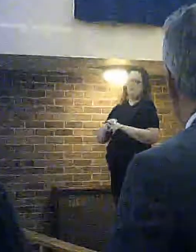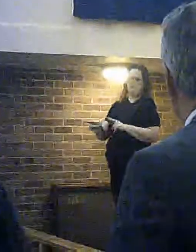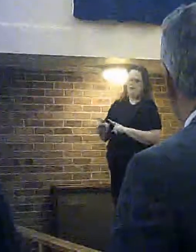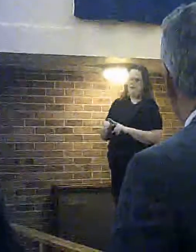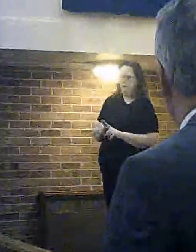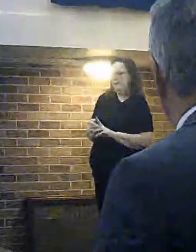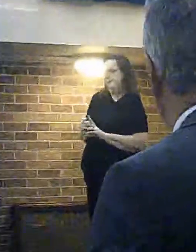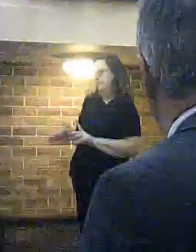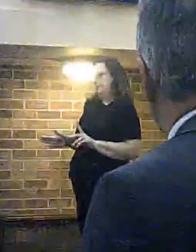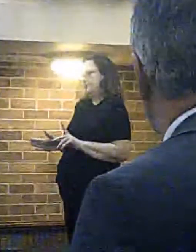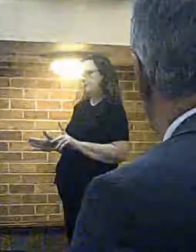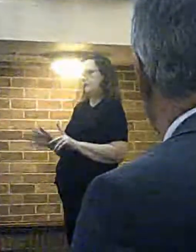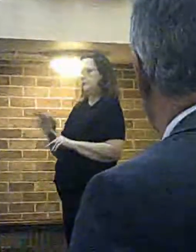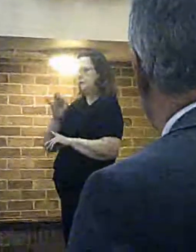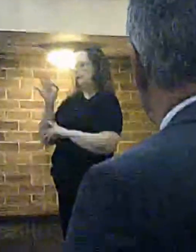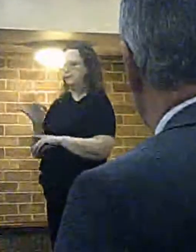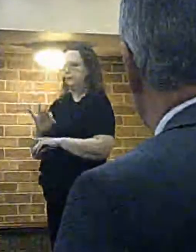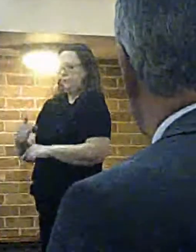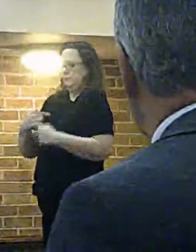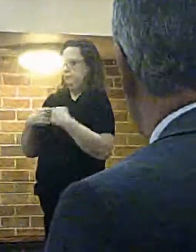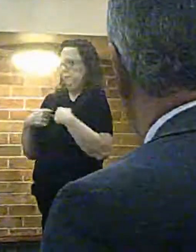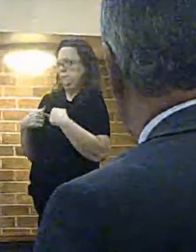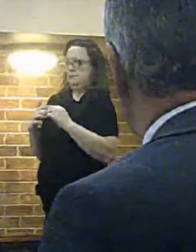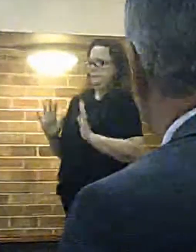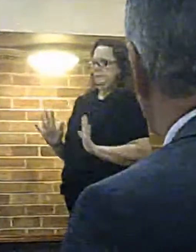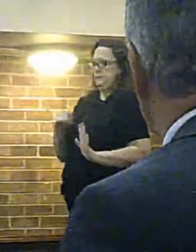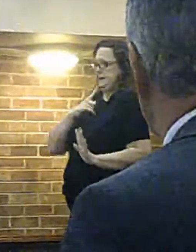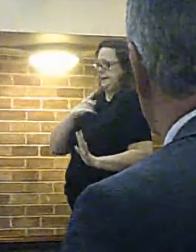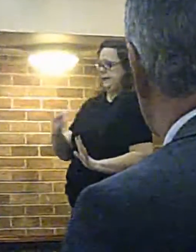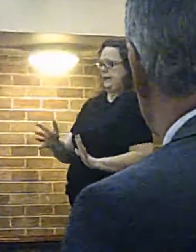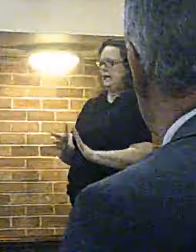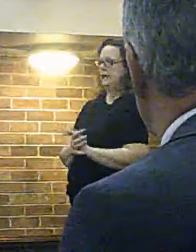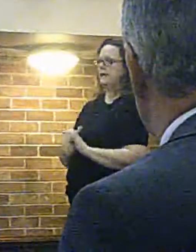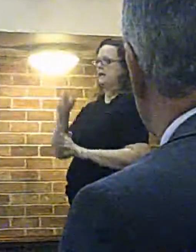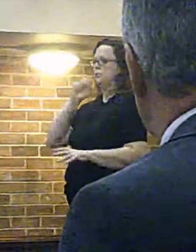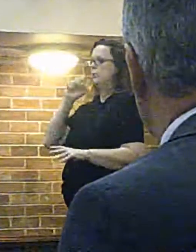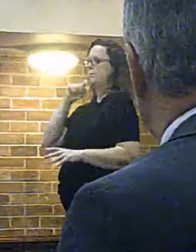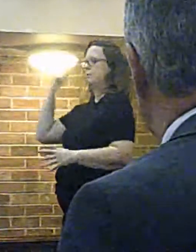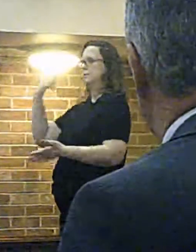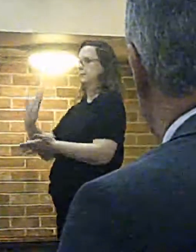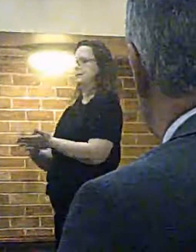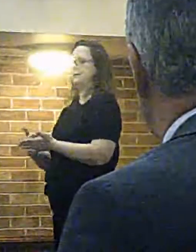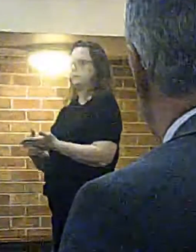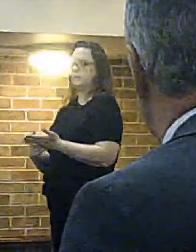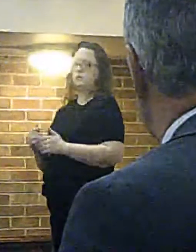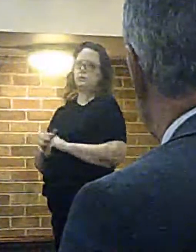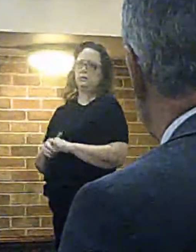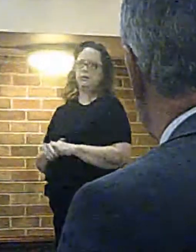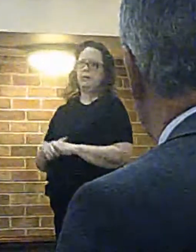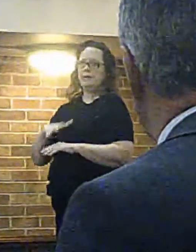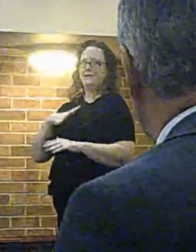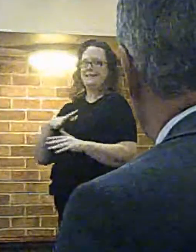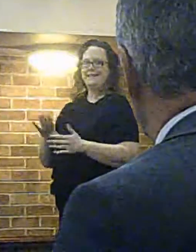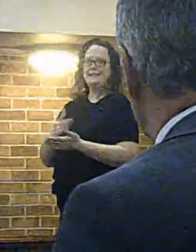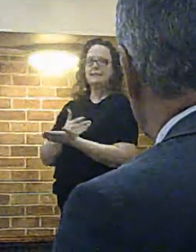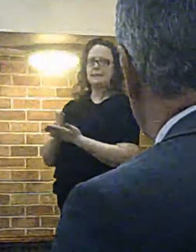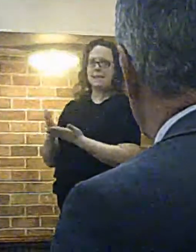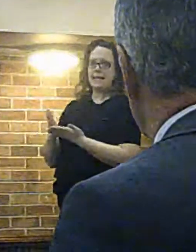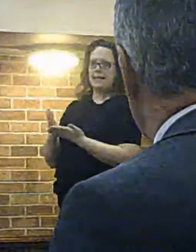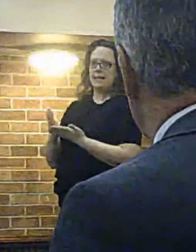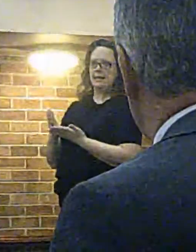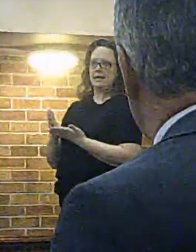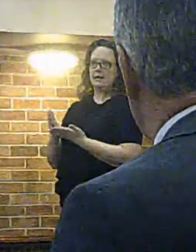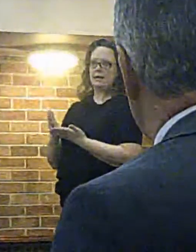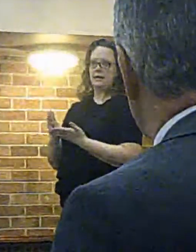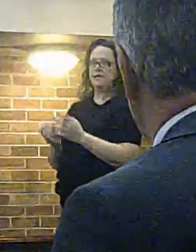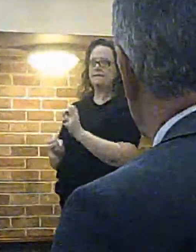ultimately, it's not for me to decide. That would be Wirral's decision. And I need to make the point here again, the